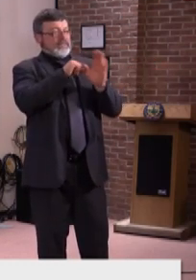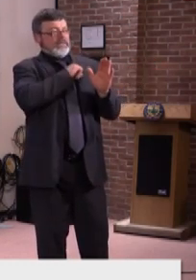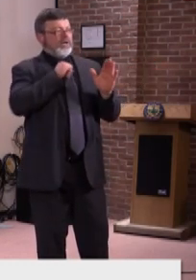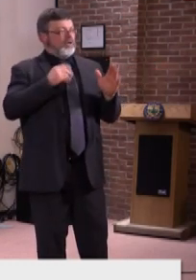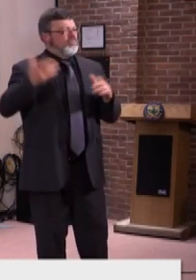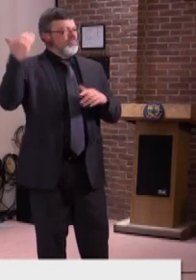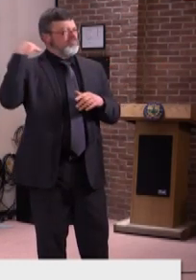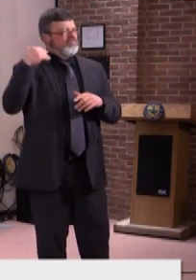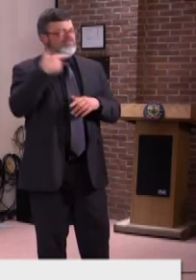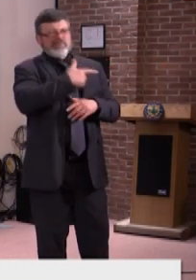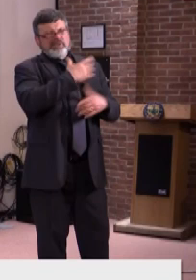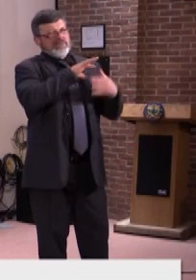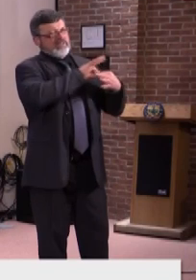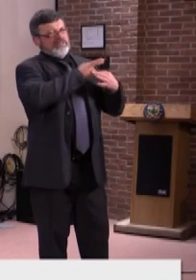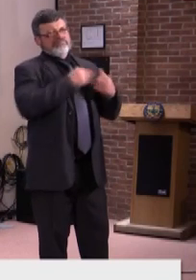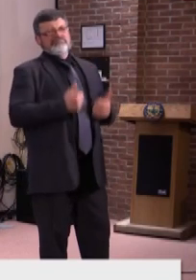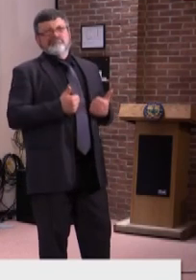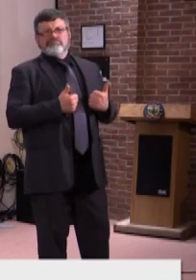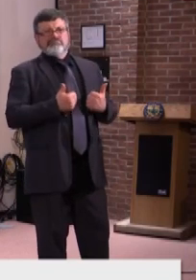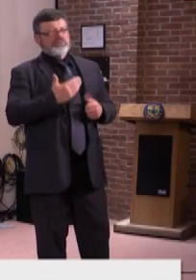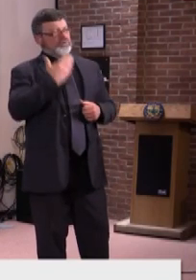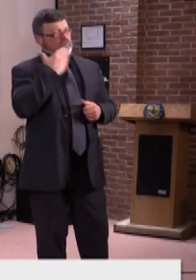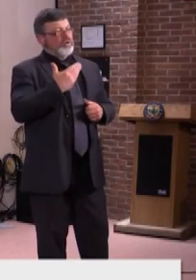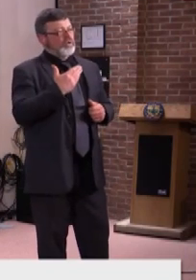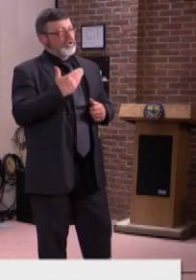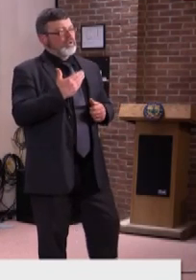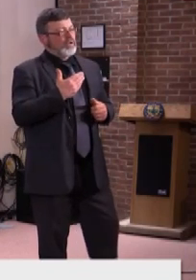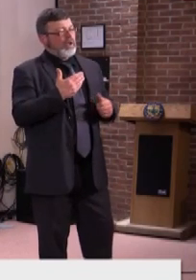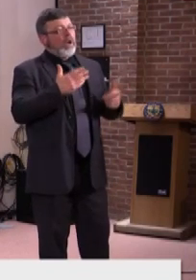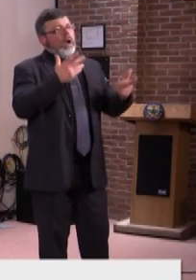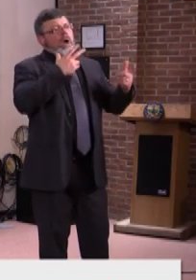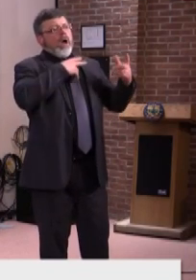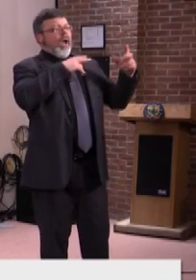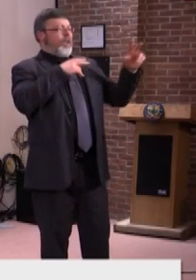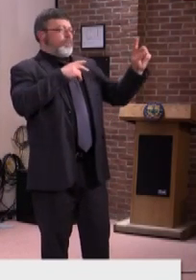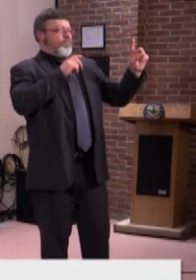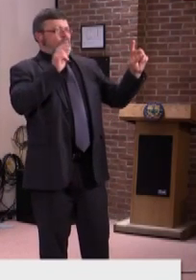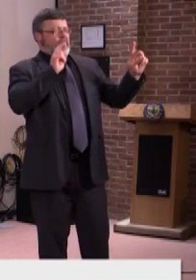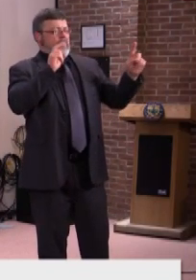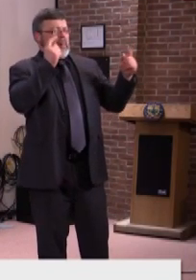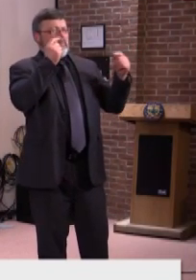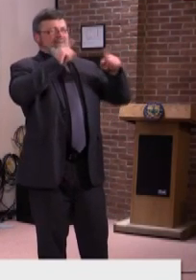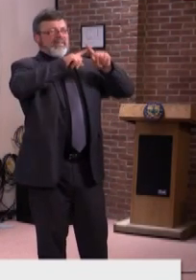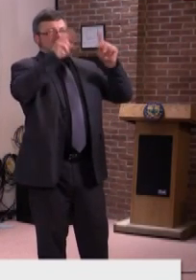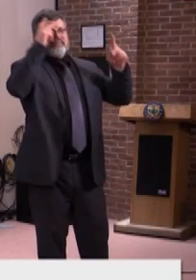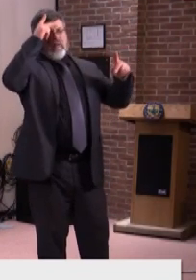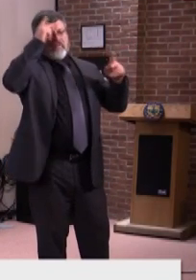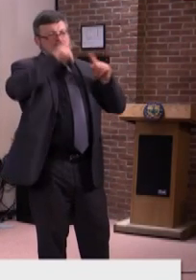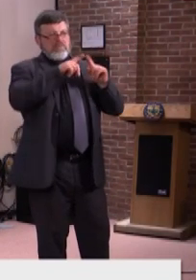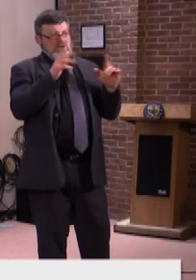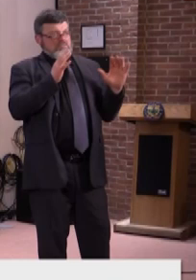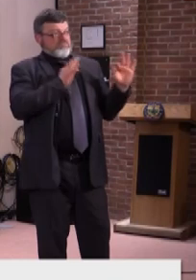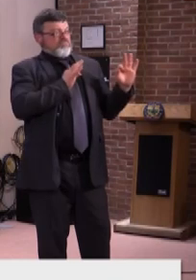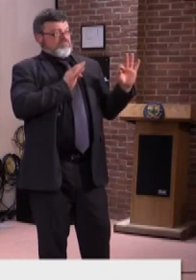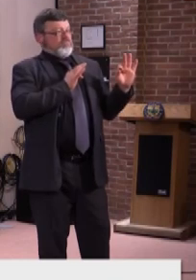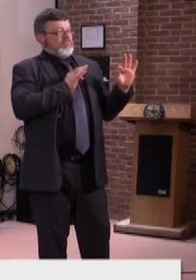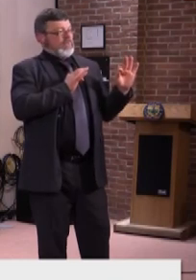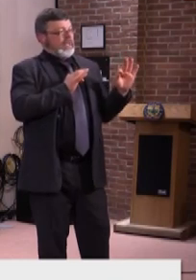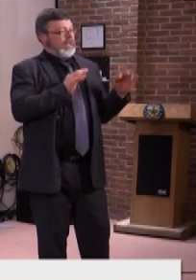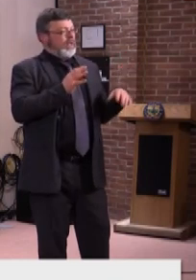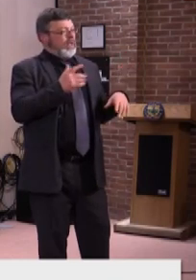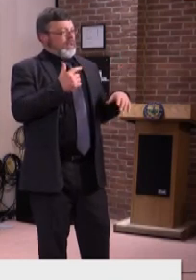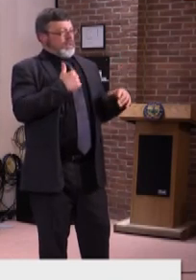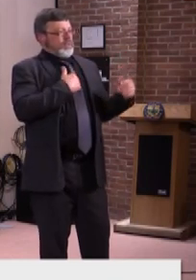do but our philosophies are different uh and uh so i uh i'm supportive of